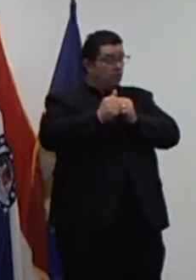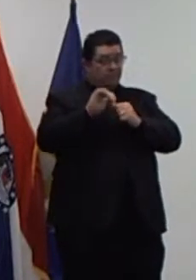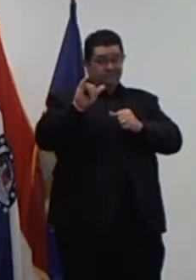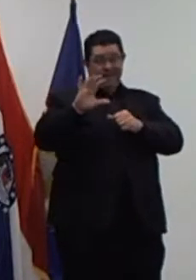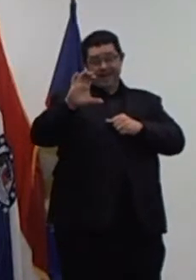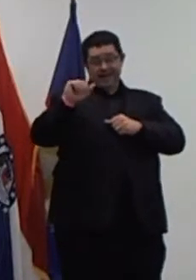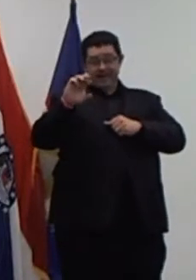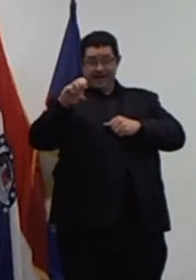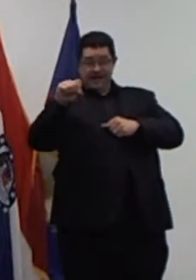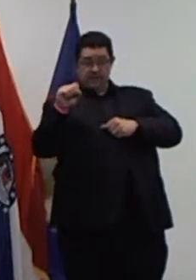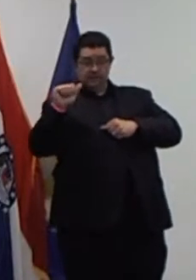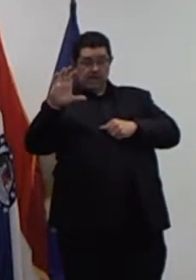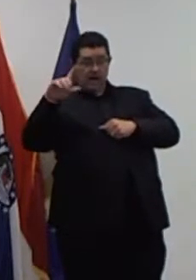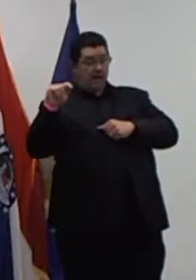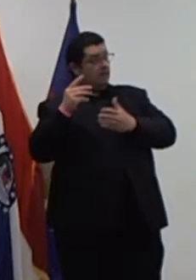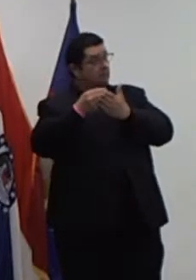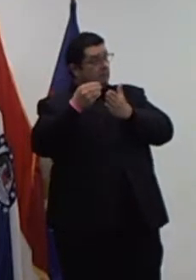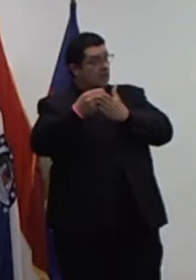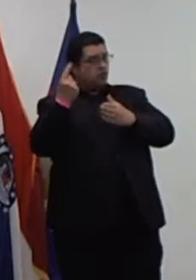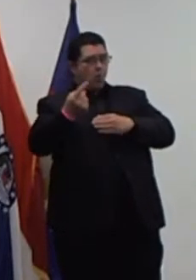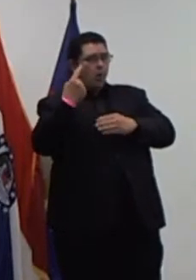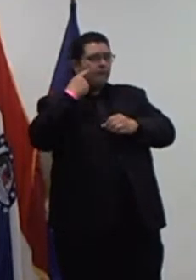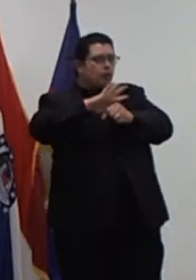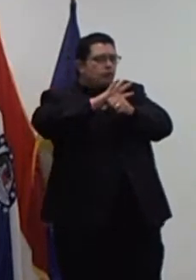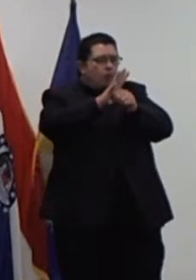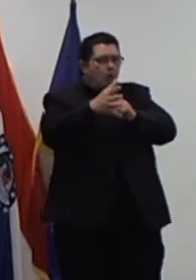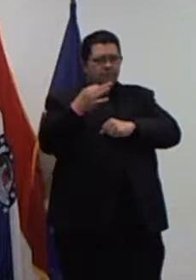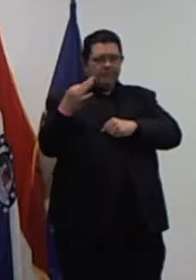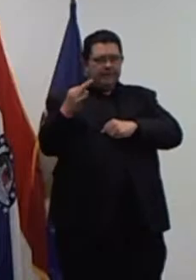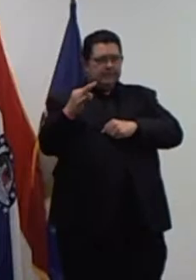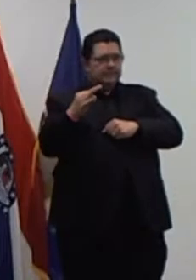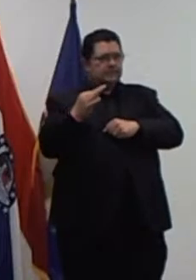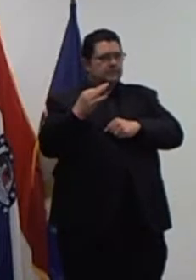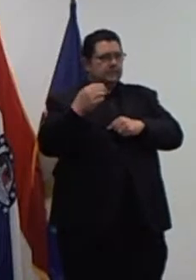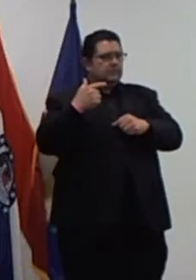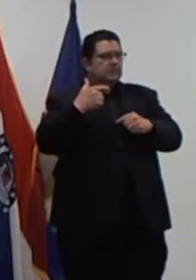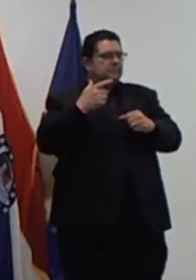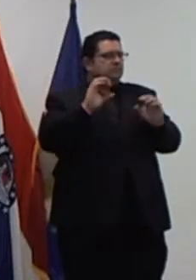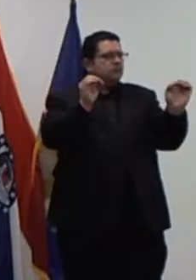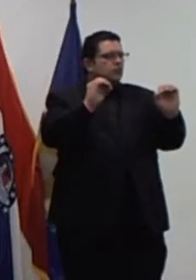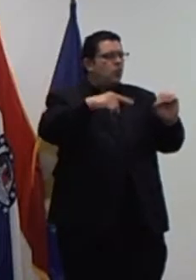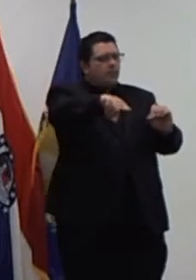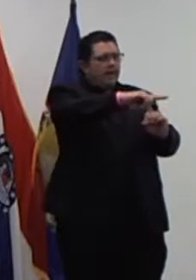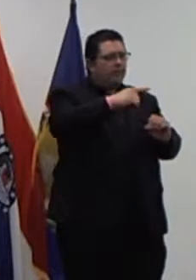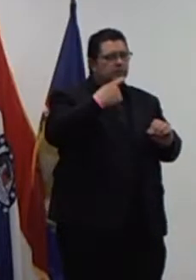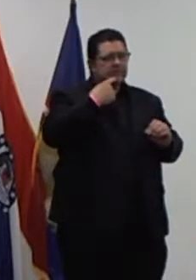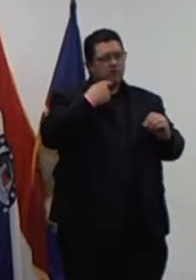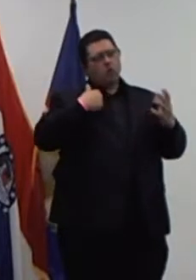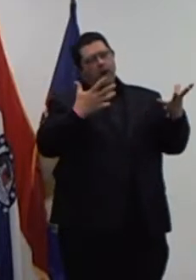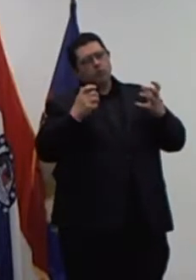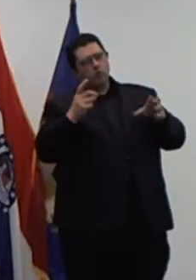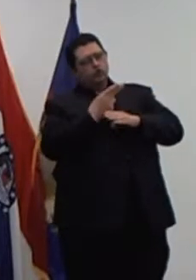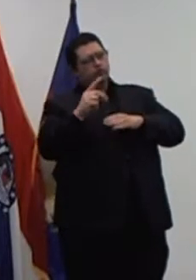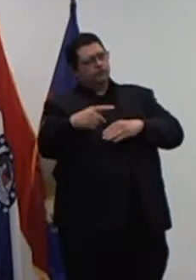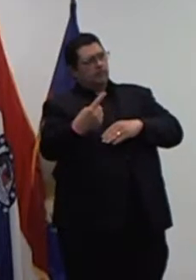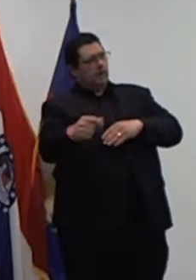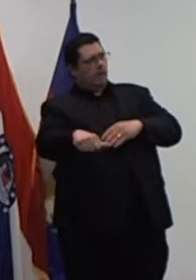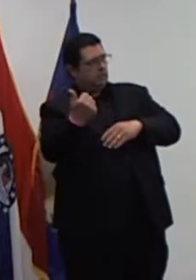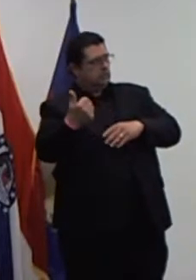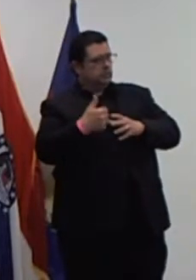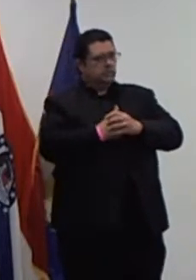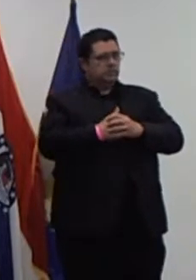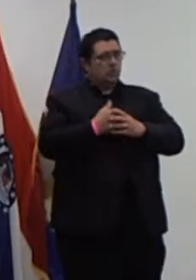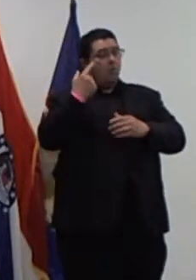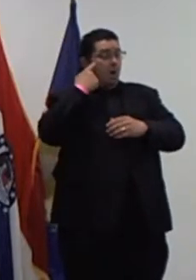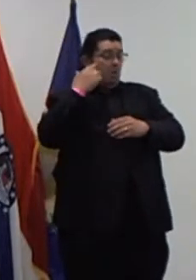so I don't think anybody wants to be out there in the mode of saying, hey, I'm going to be able to use that money for something else. So I think it's beneficial for the